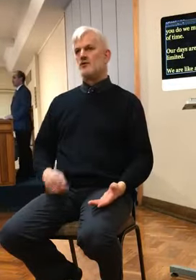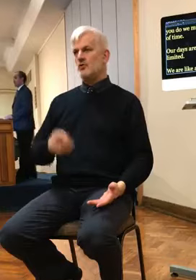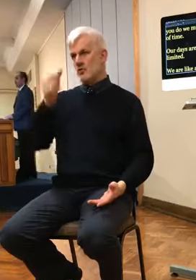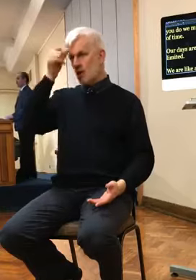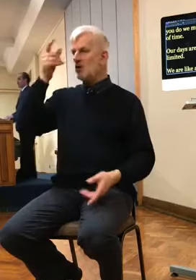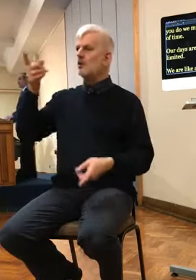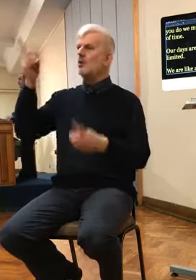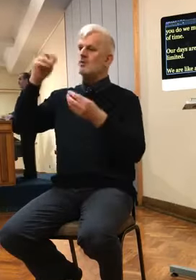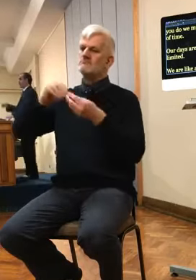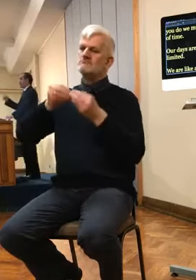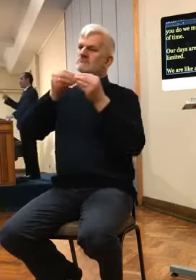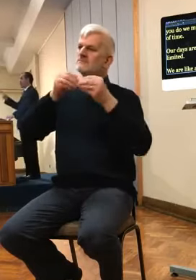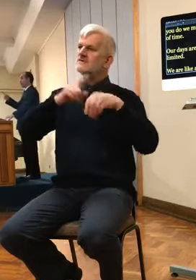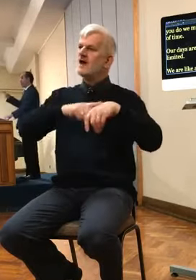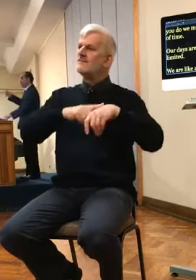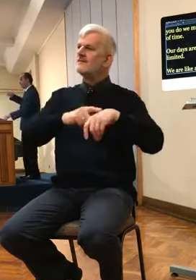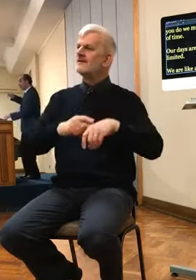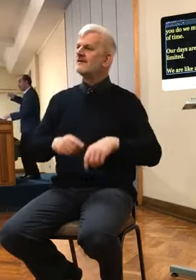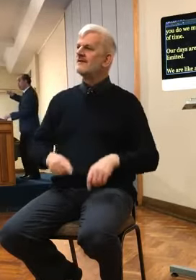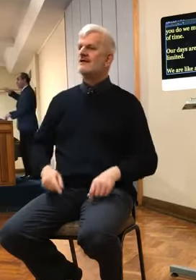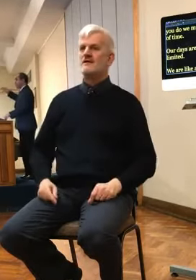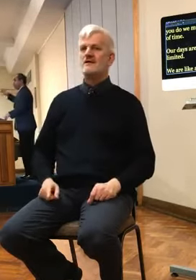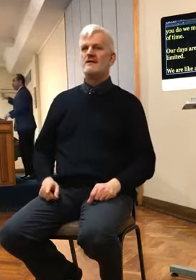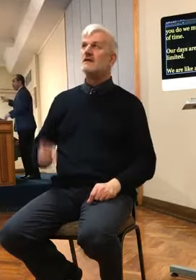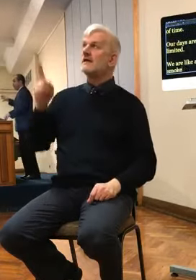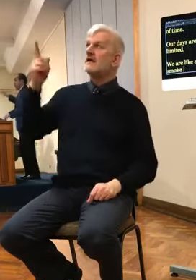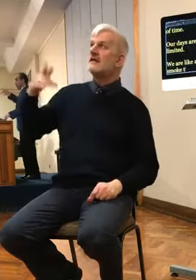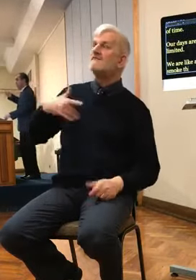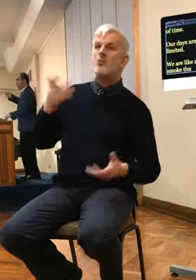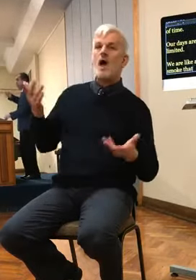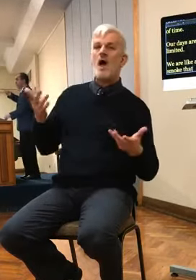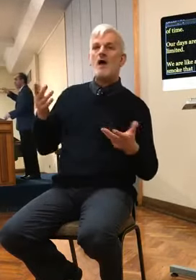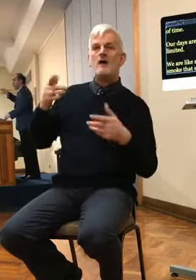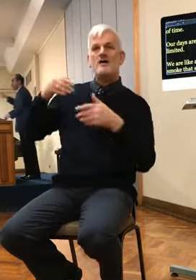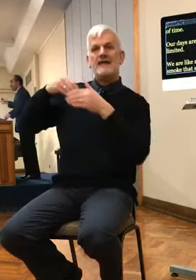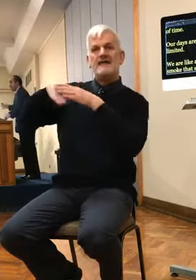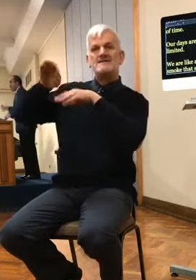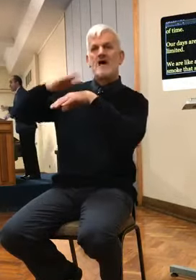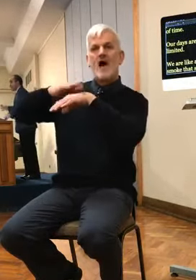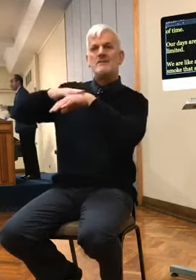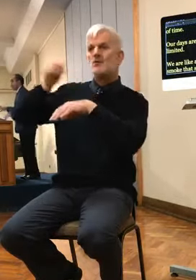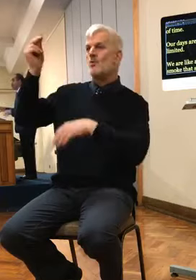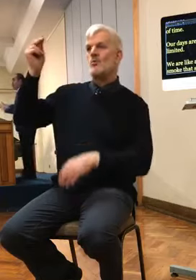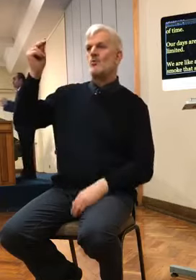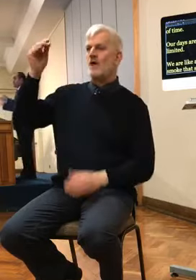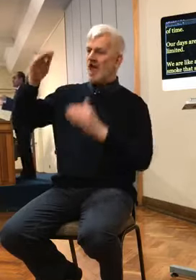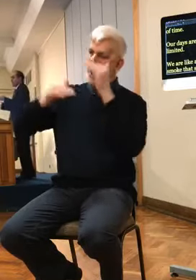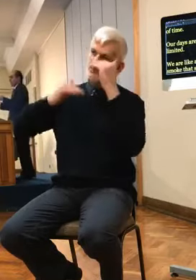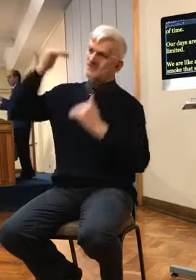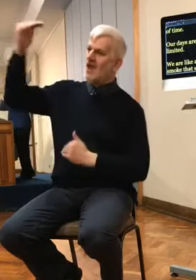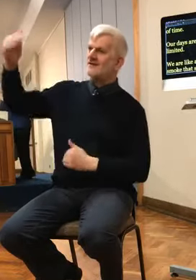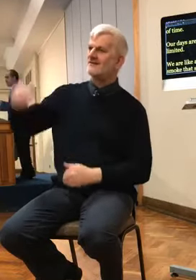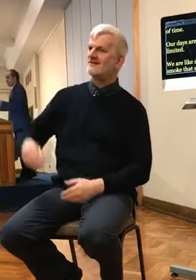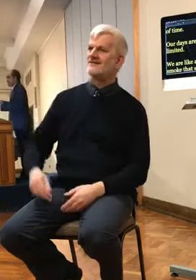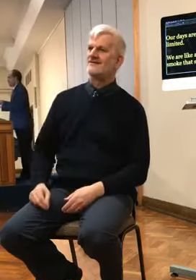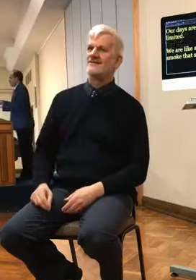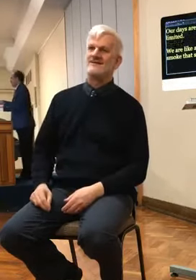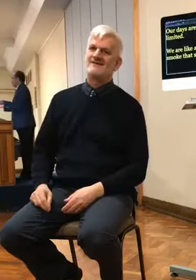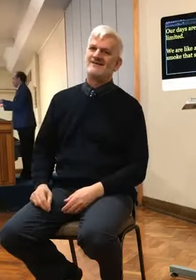that. Because God lives outside space and he lives outside time. God doesn't need